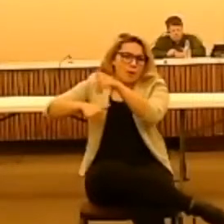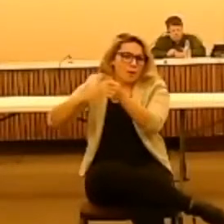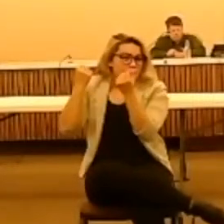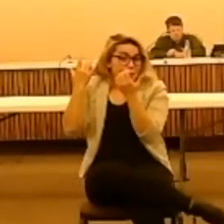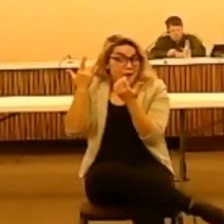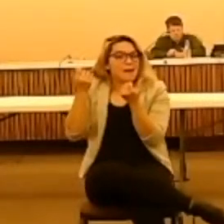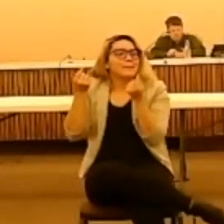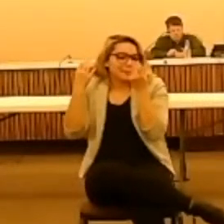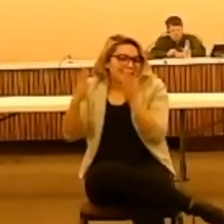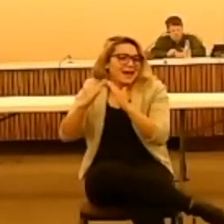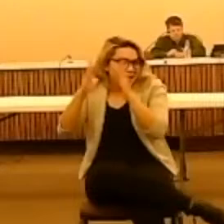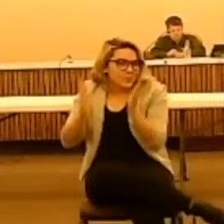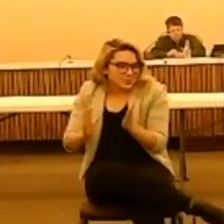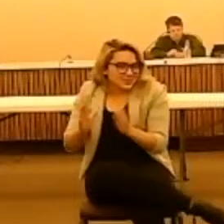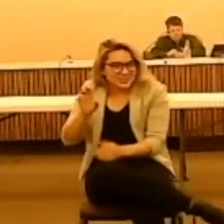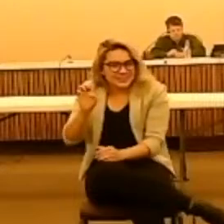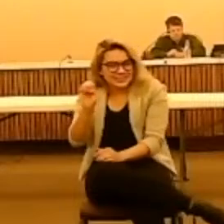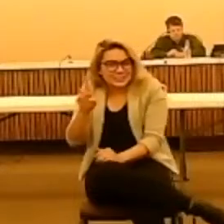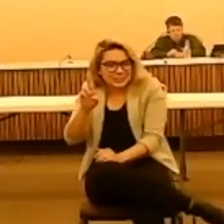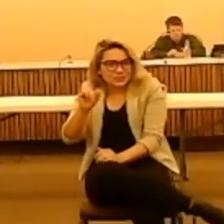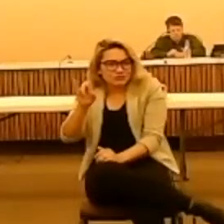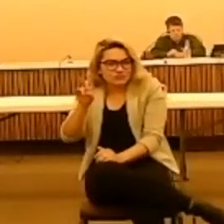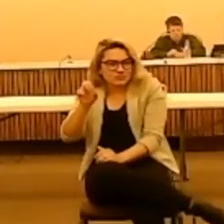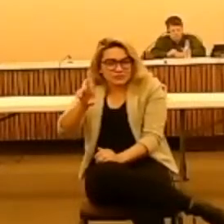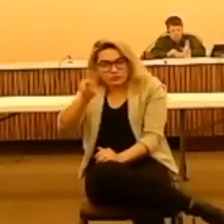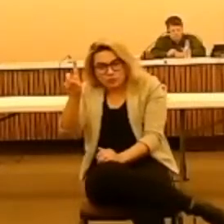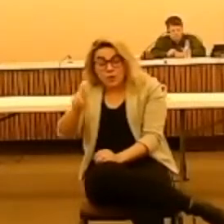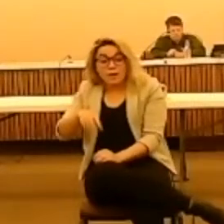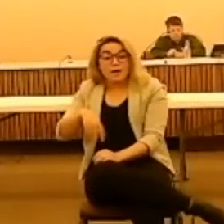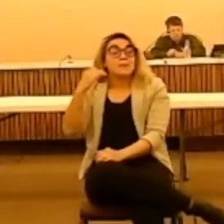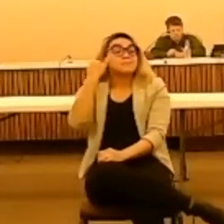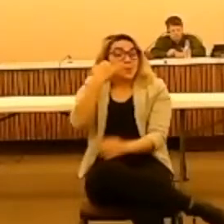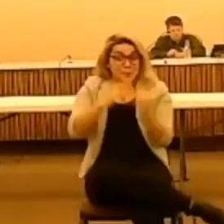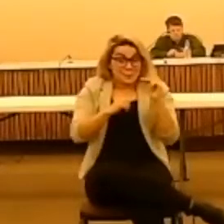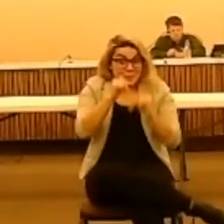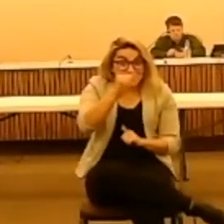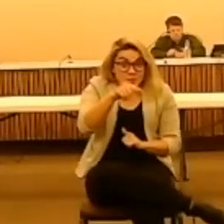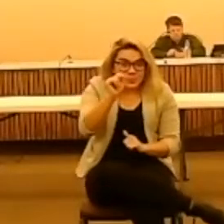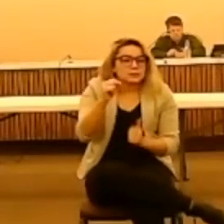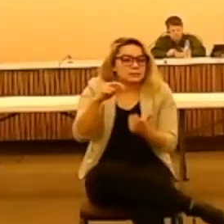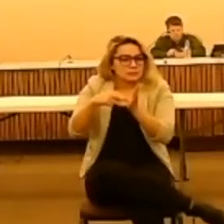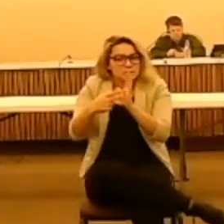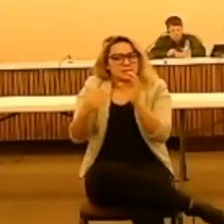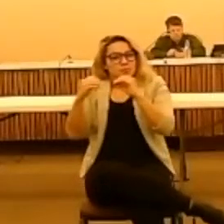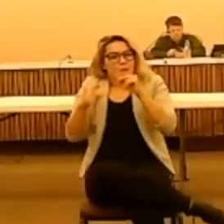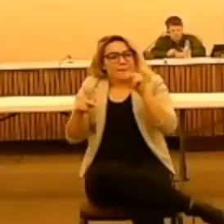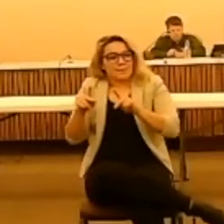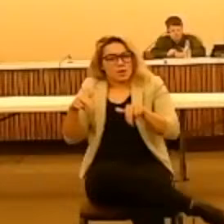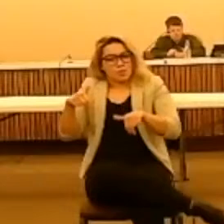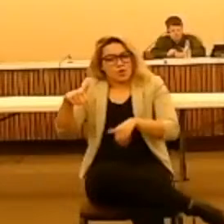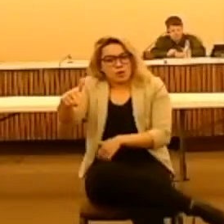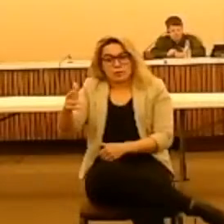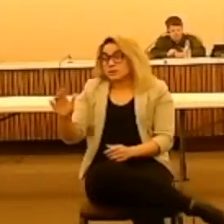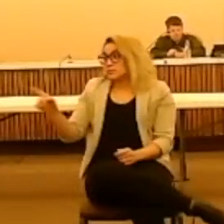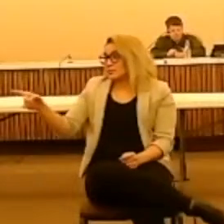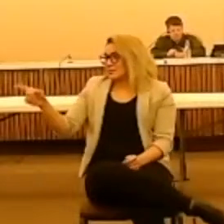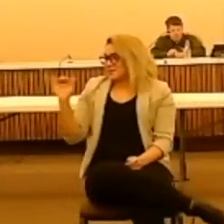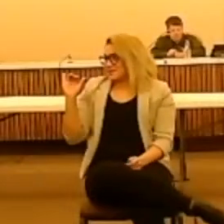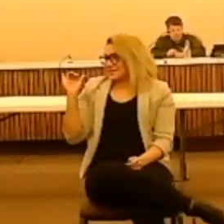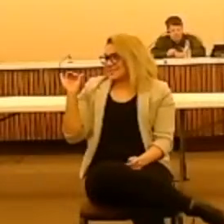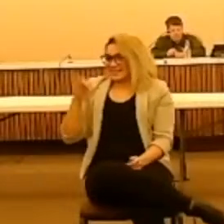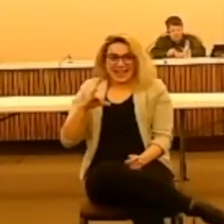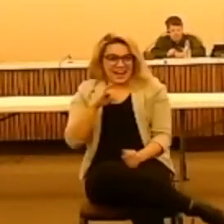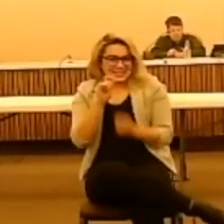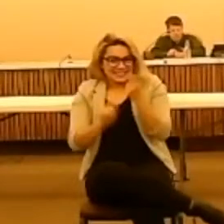If those apartments are there, I could see where they would have a use also. That's what we're talking about, doing the shoulder improvement.